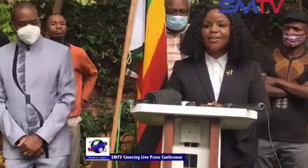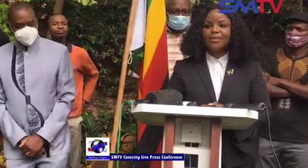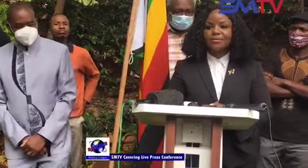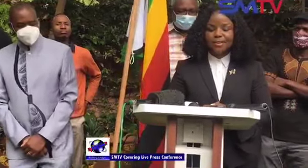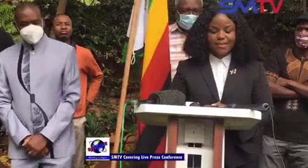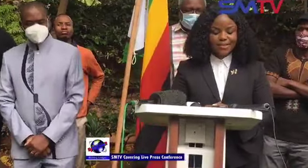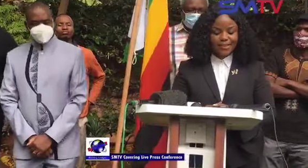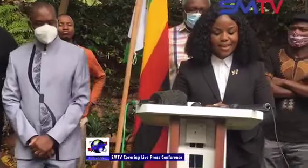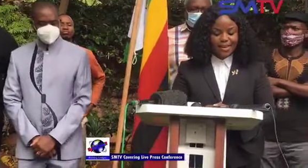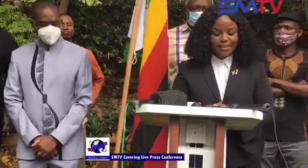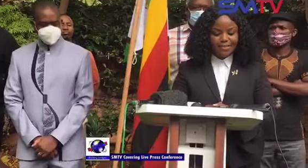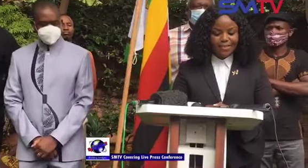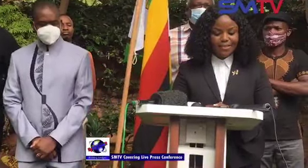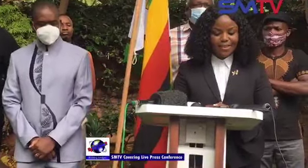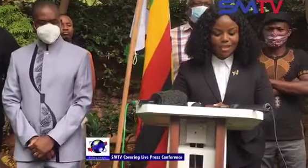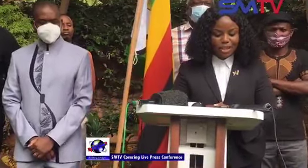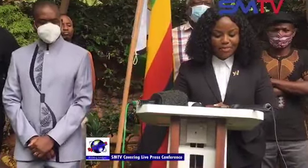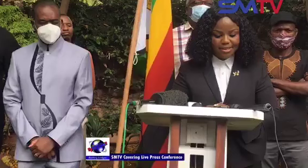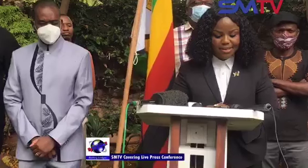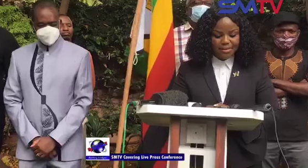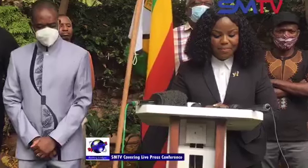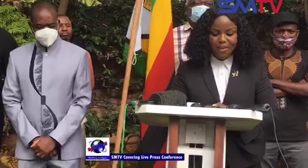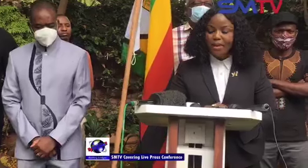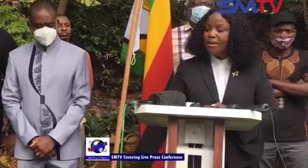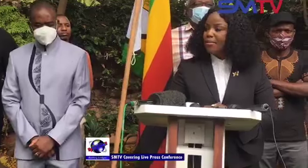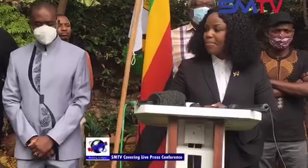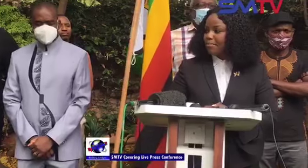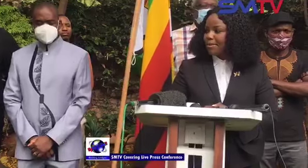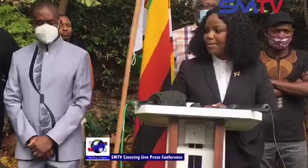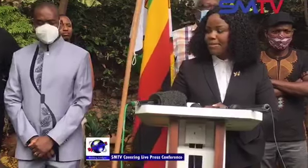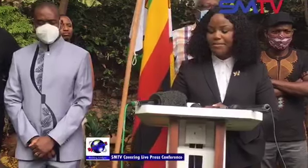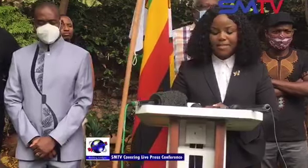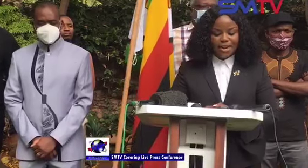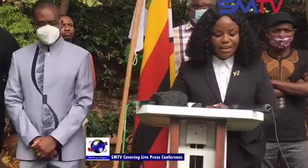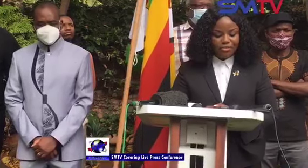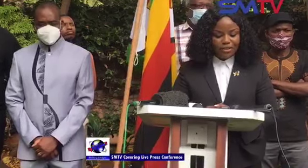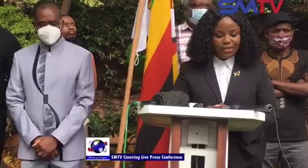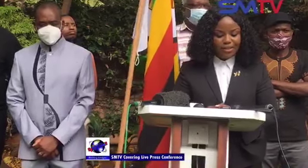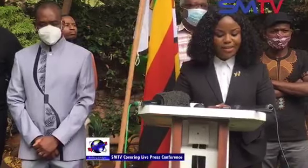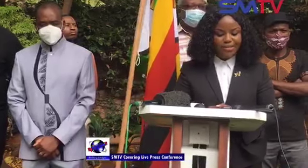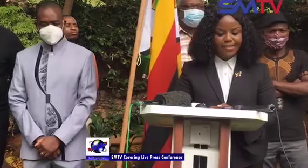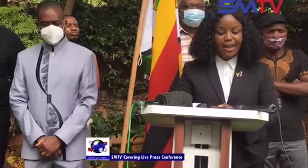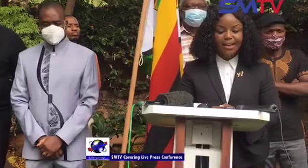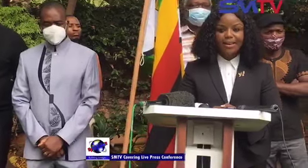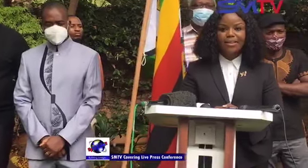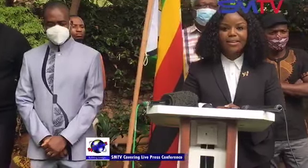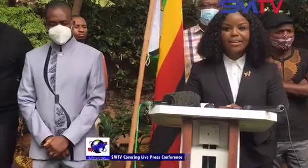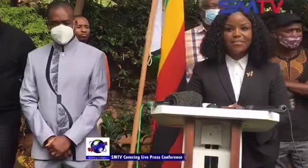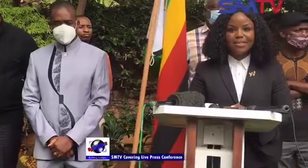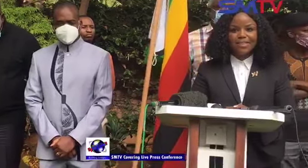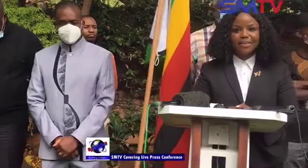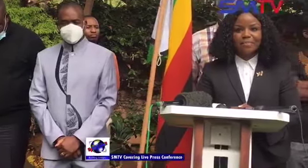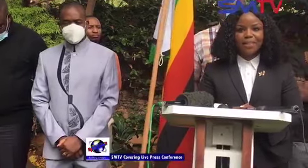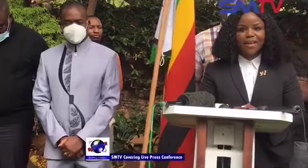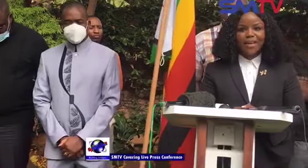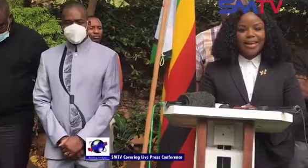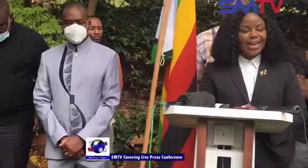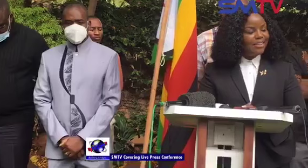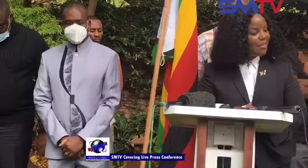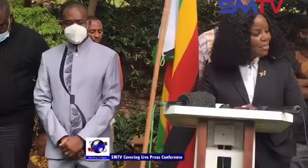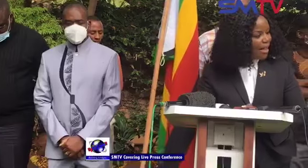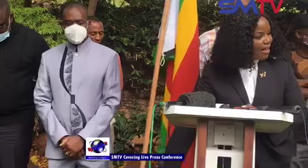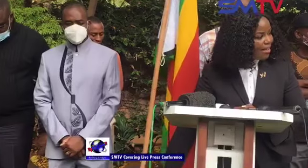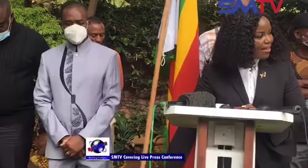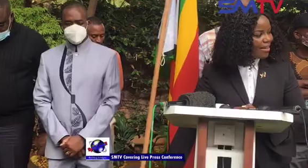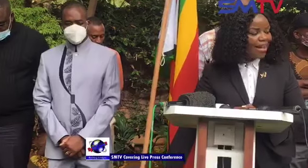Alliance, President Nelson Chamisa, members of the National Standing Committee. I'd